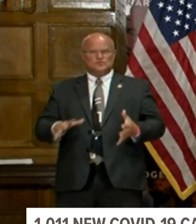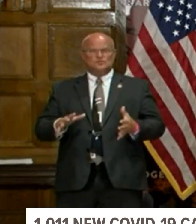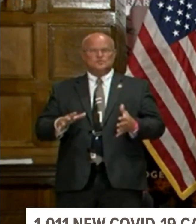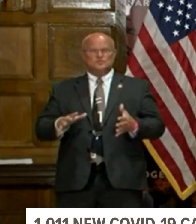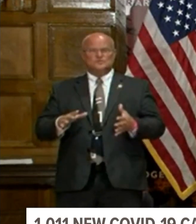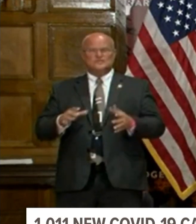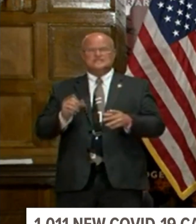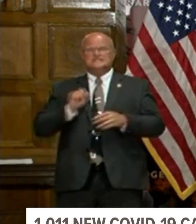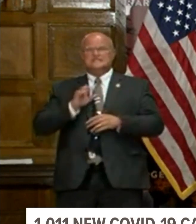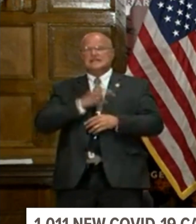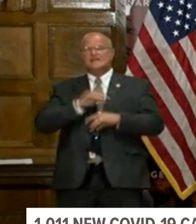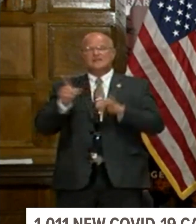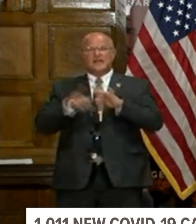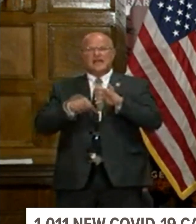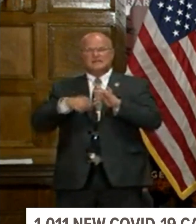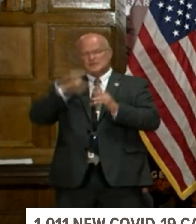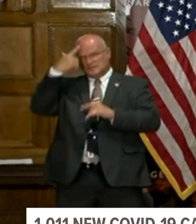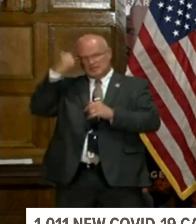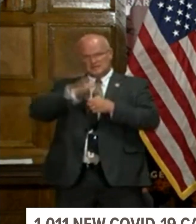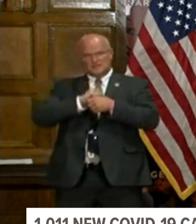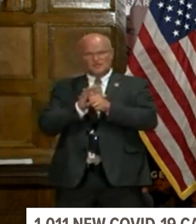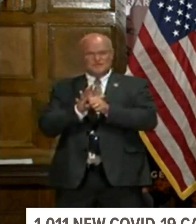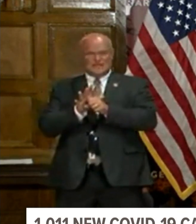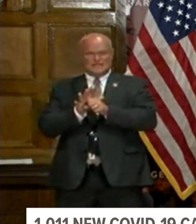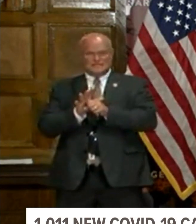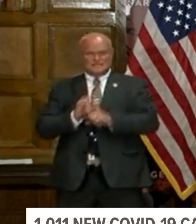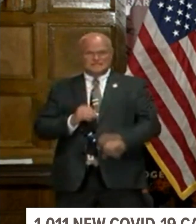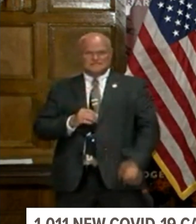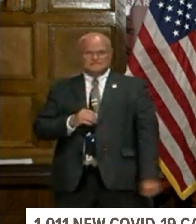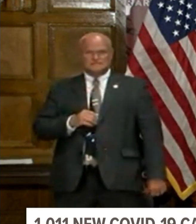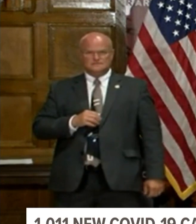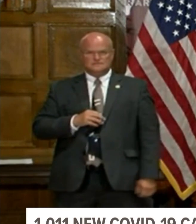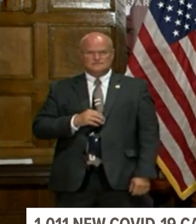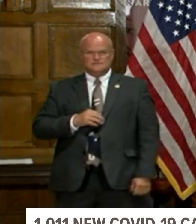and staff who are absent due to COVID-19?